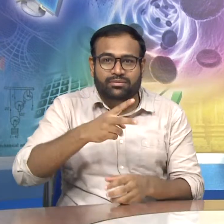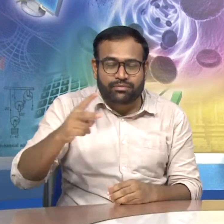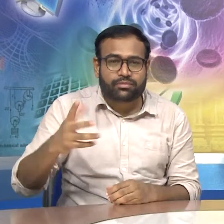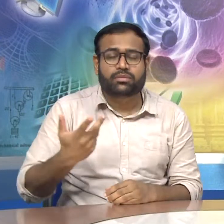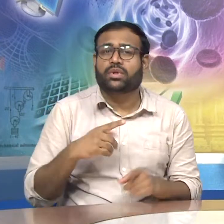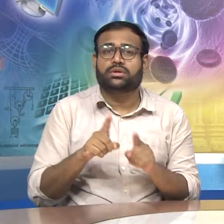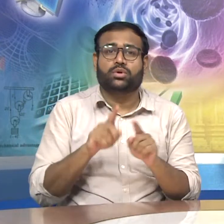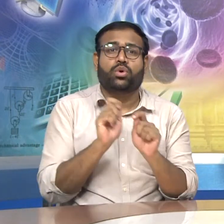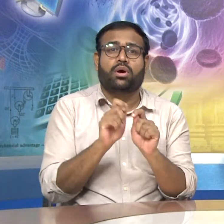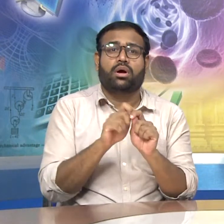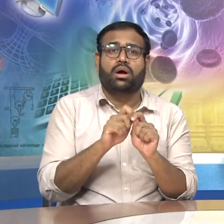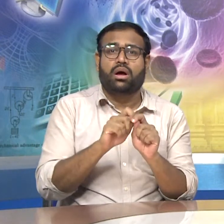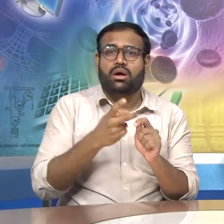people.